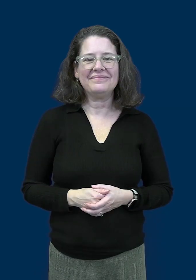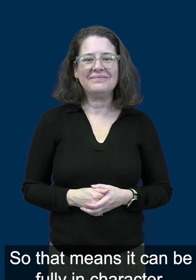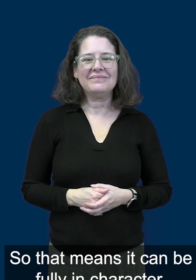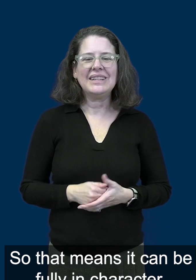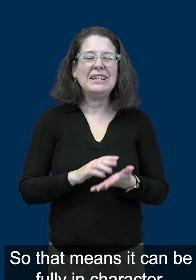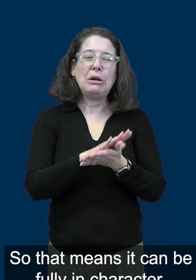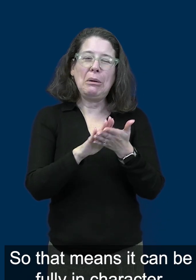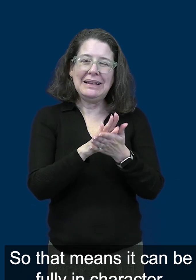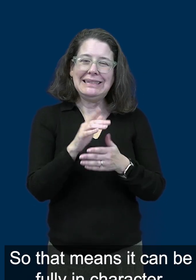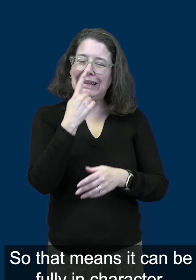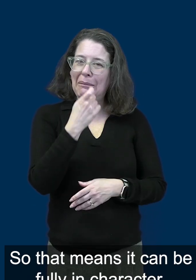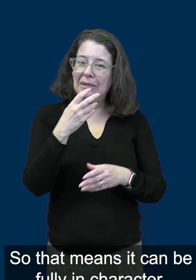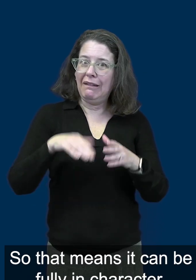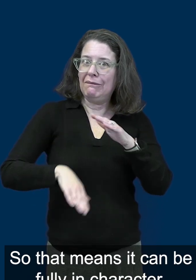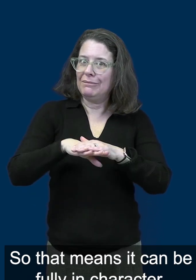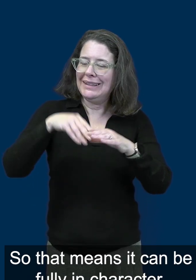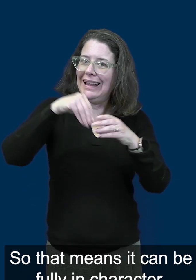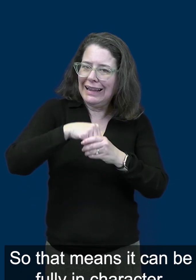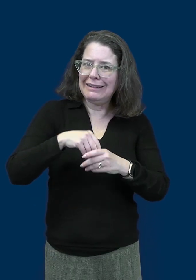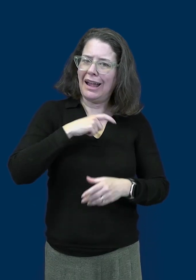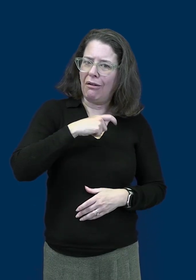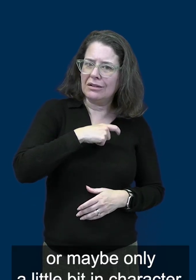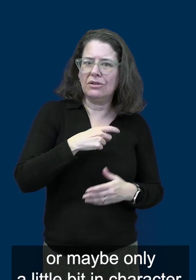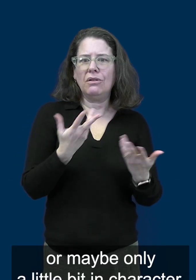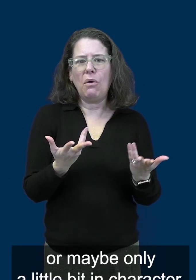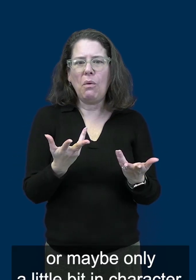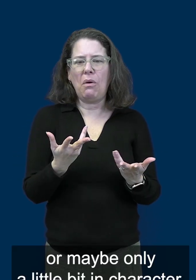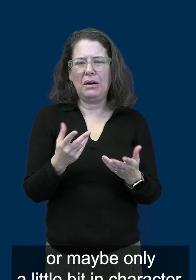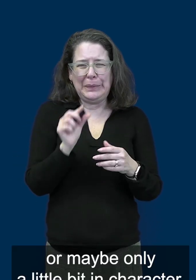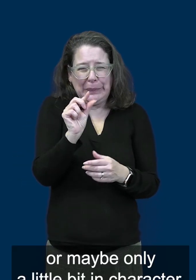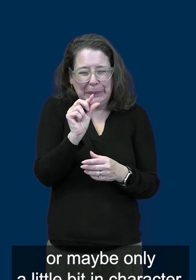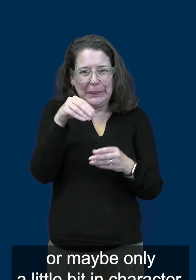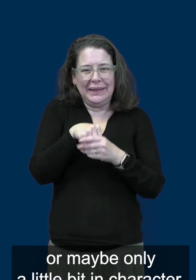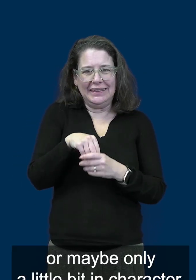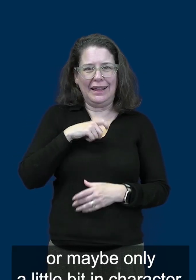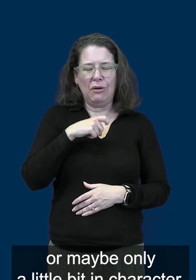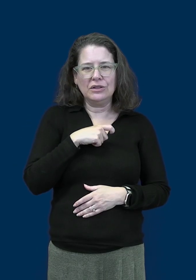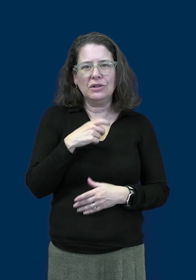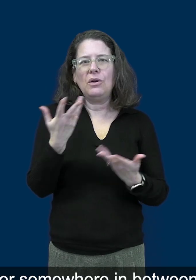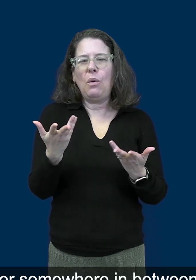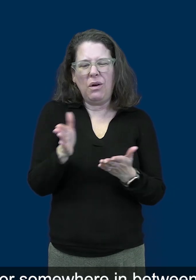So that means it can be fully in character, or maybe only a little bit in character, or somewhere in